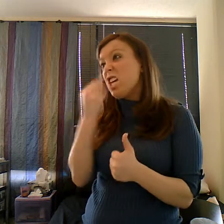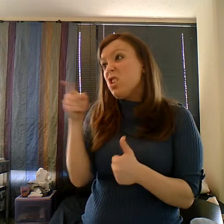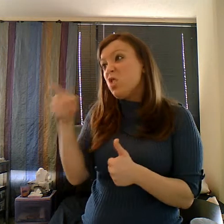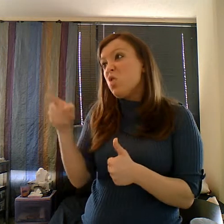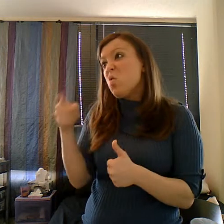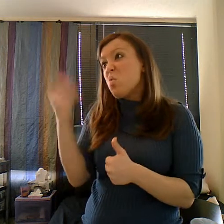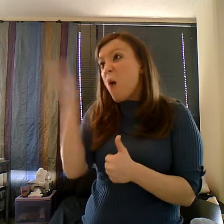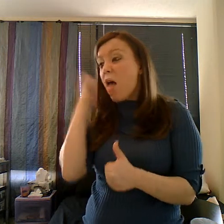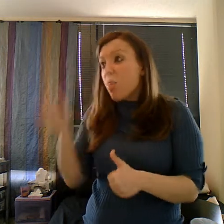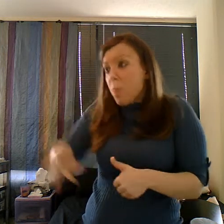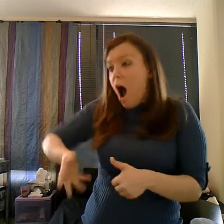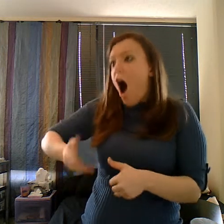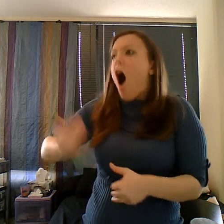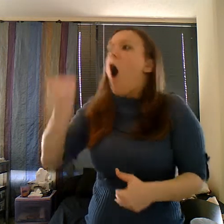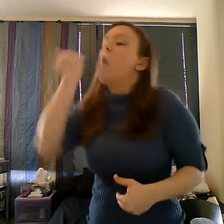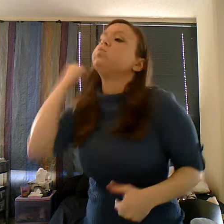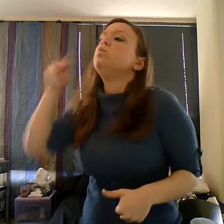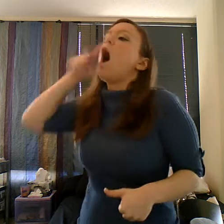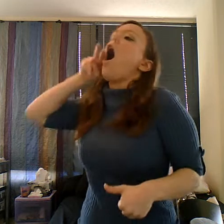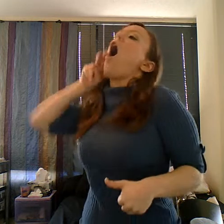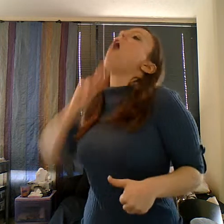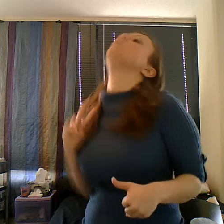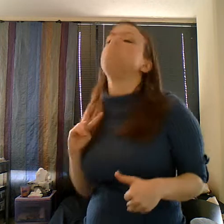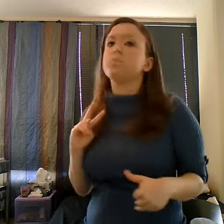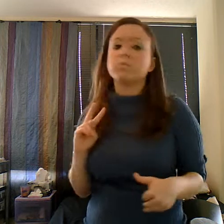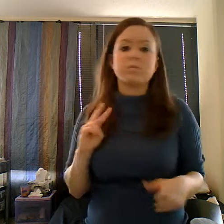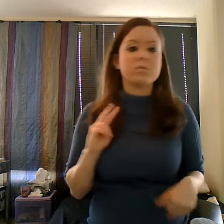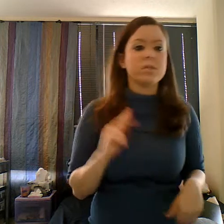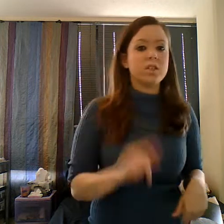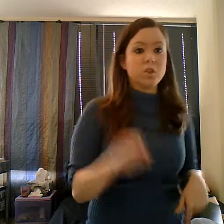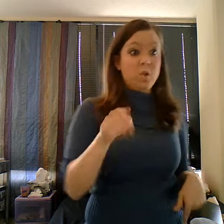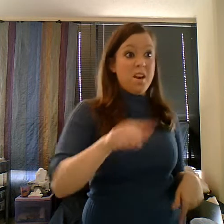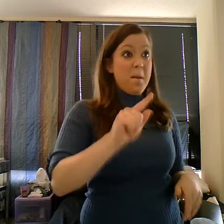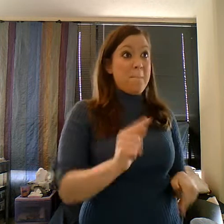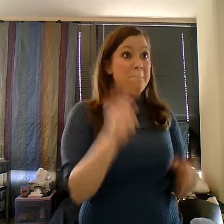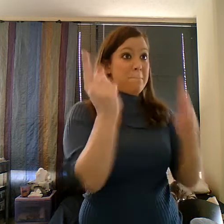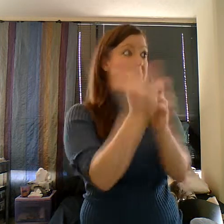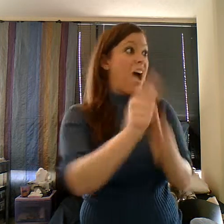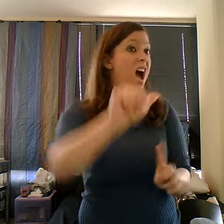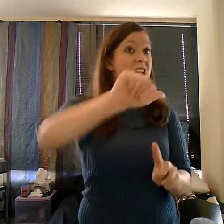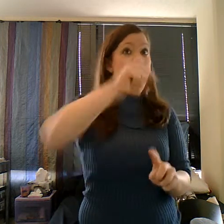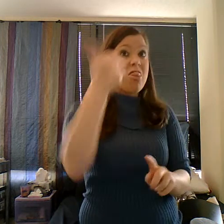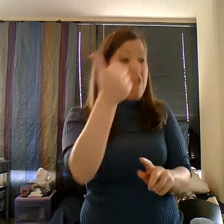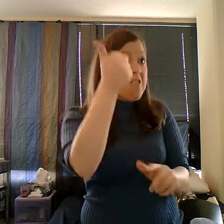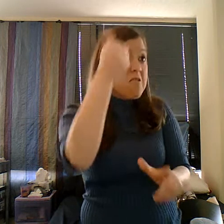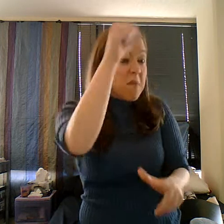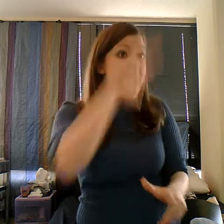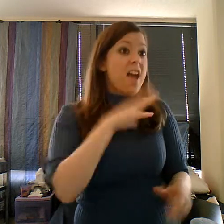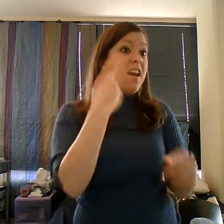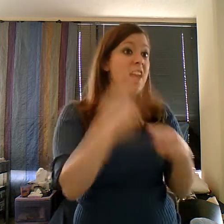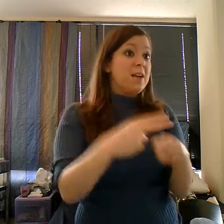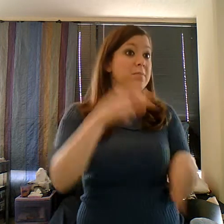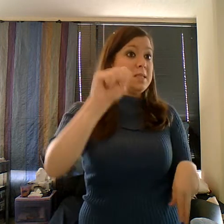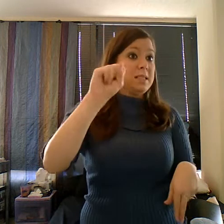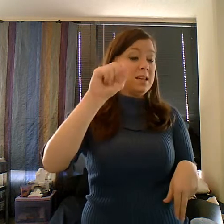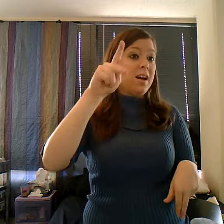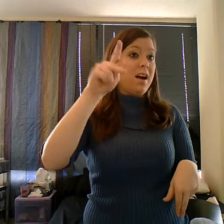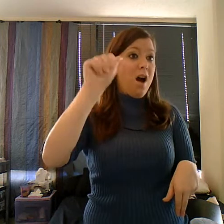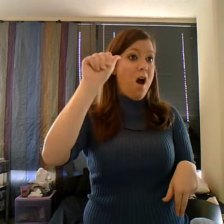this fat cat and said, my little cat, you are so fat. What have you been eating? And the cat said, if